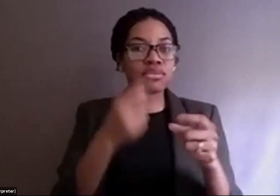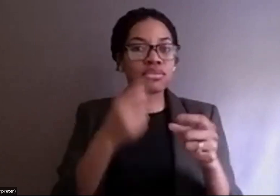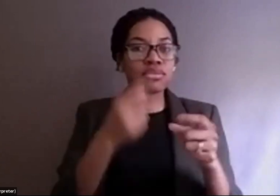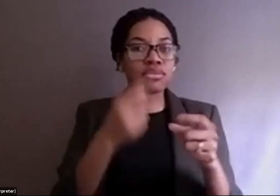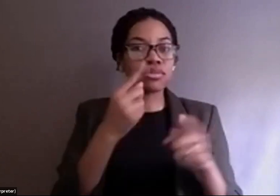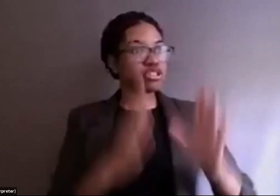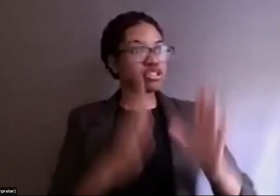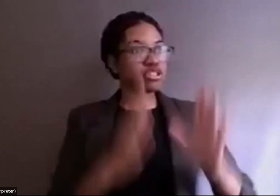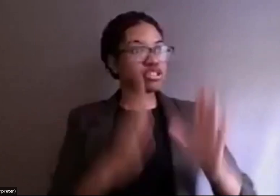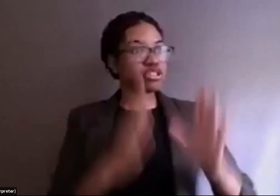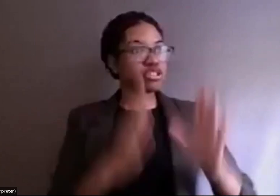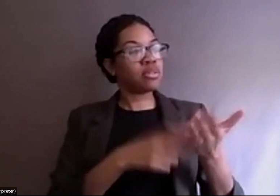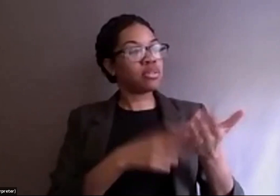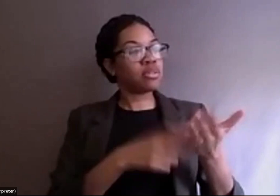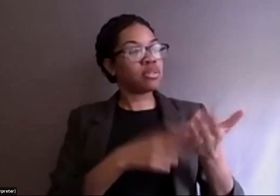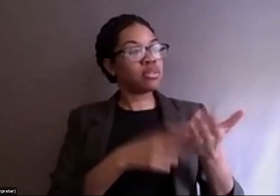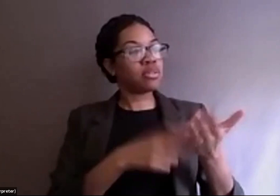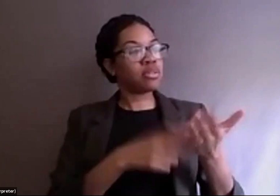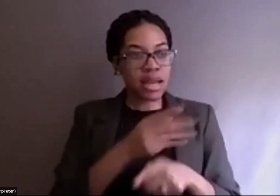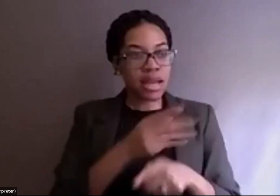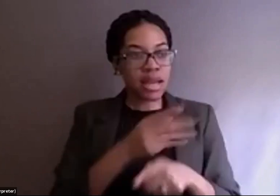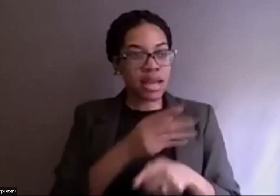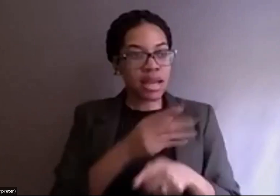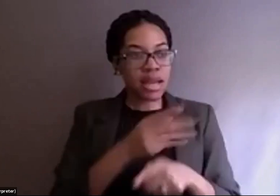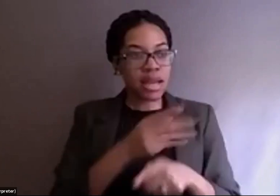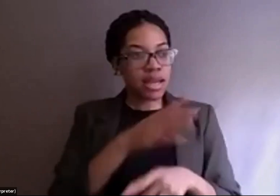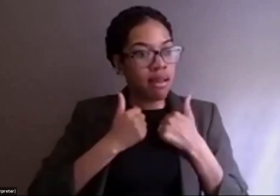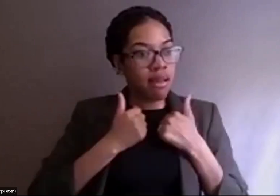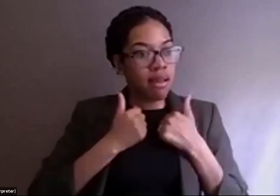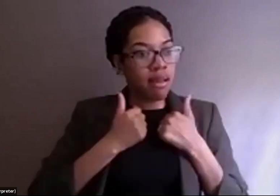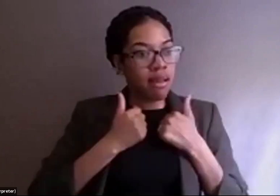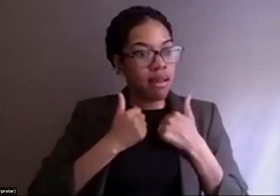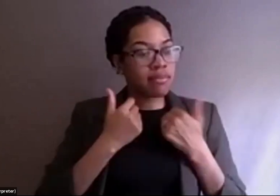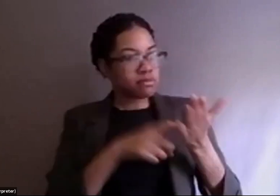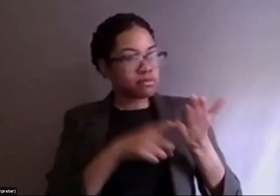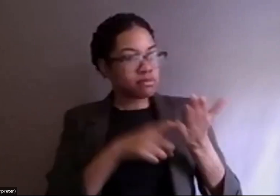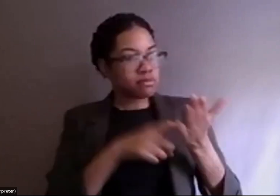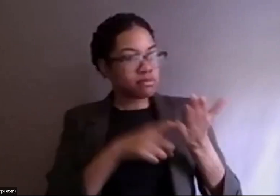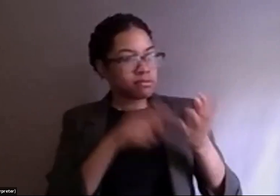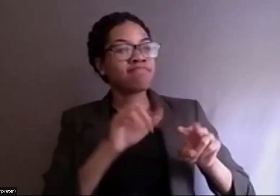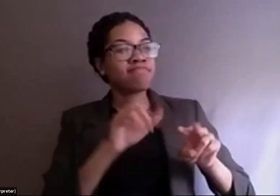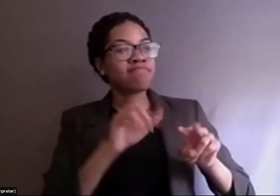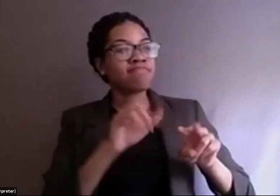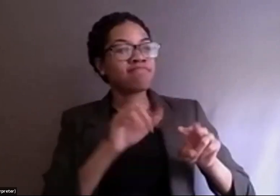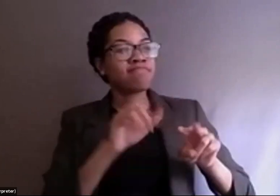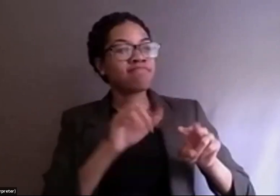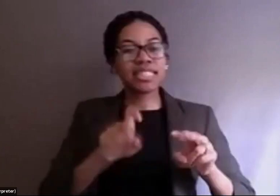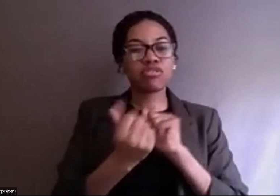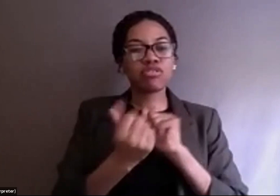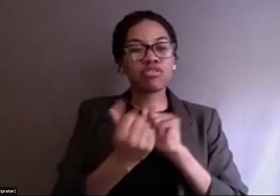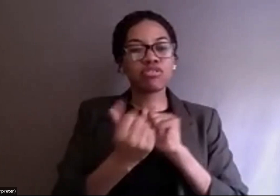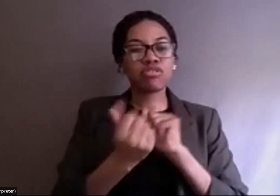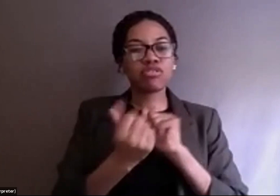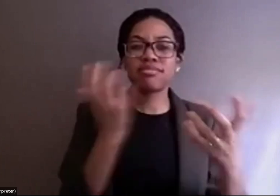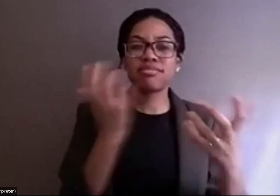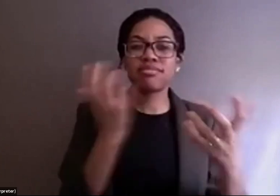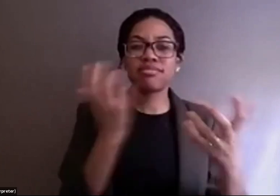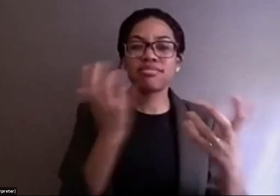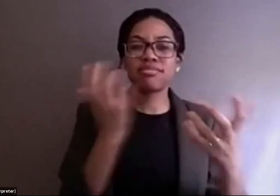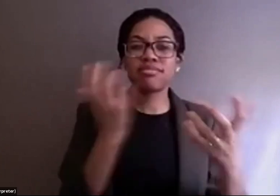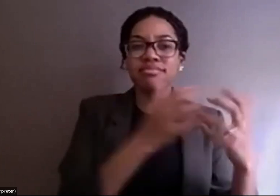to, start where students are and honor the knowledge that they bring in the classrooms. The political education and then the use of the